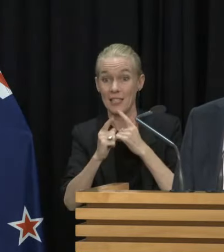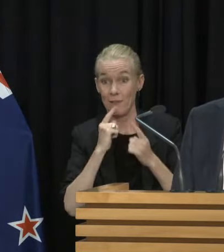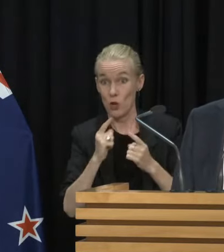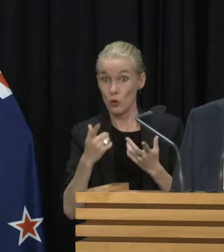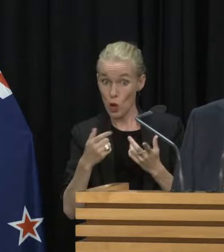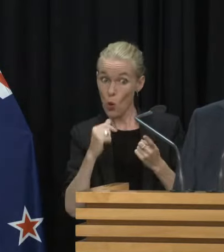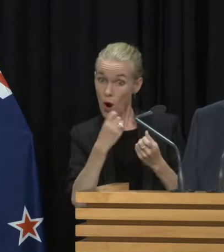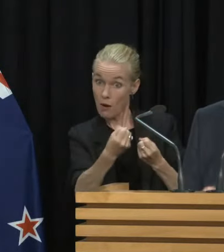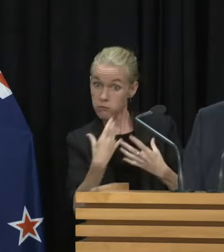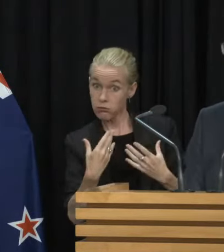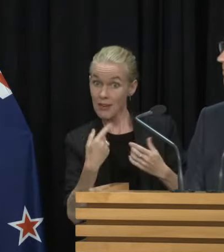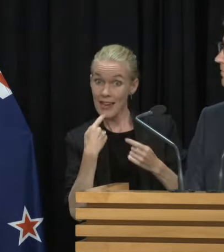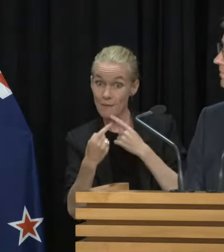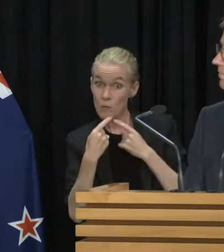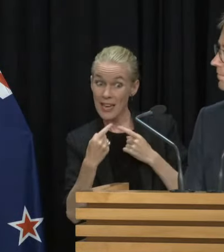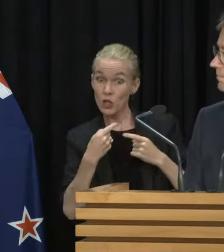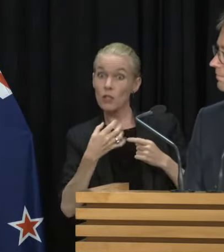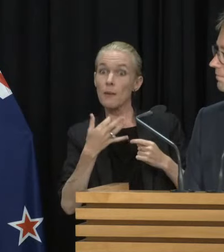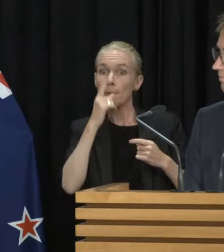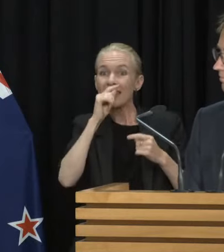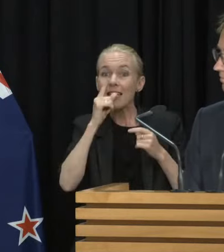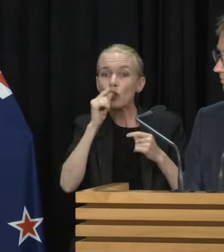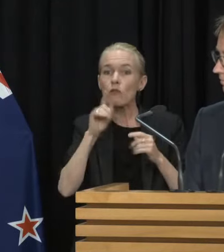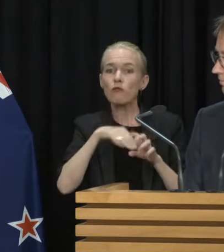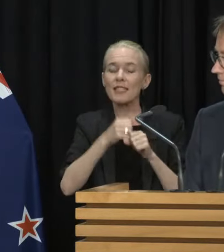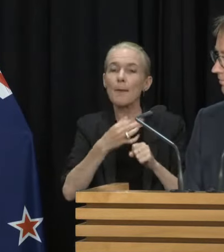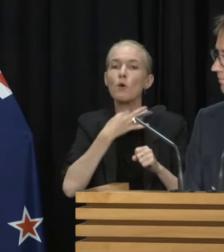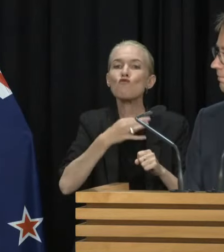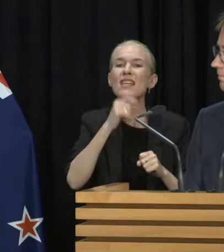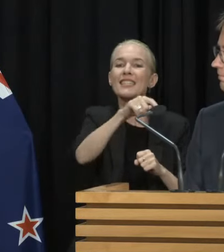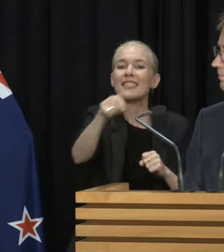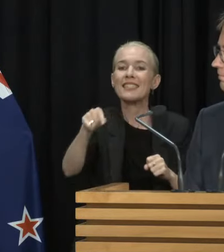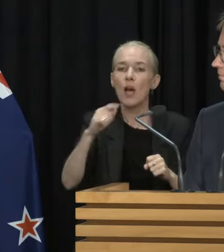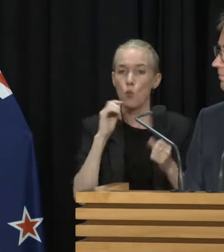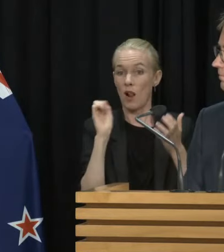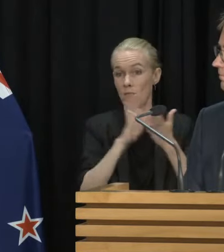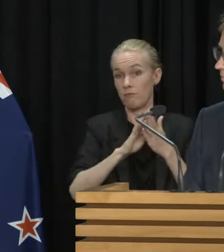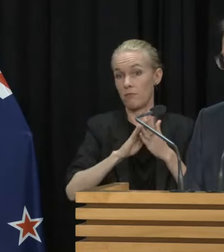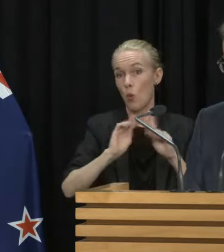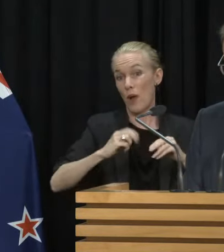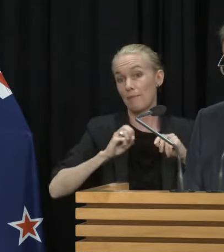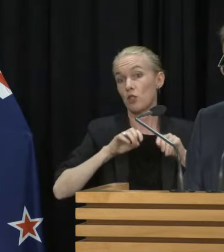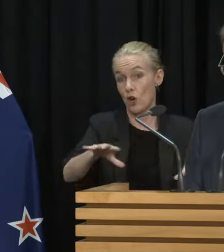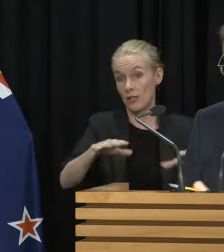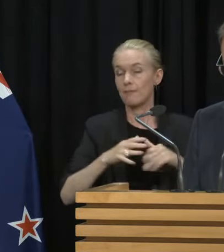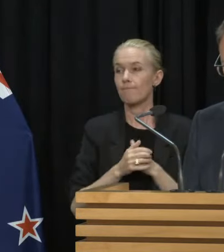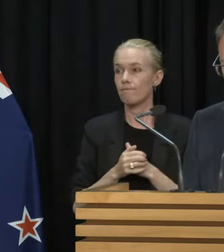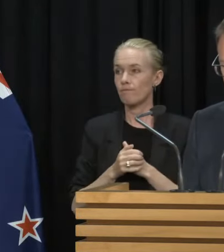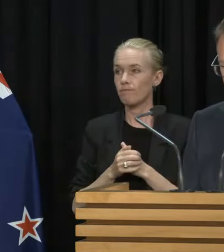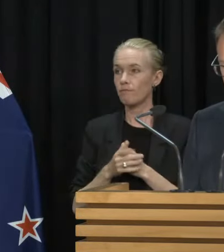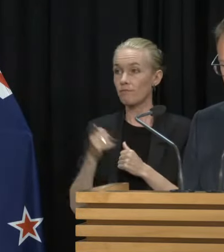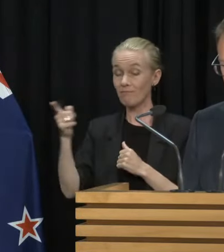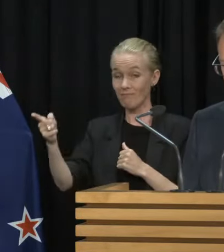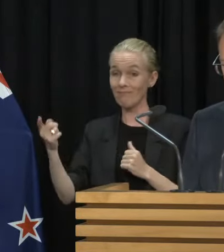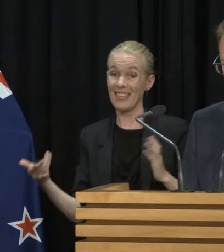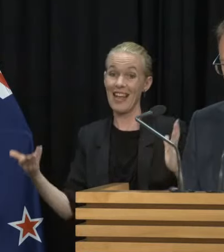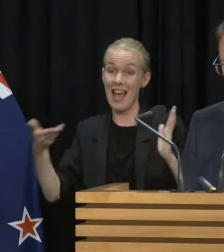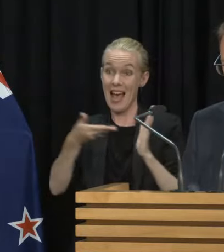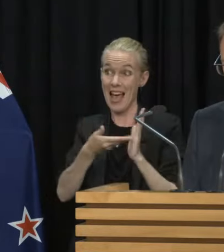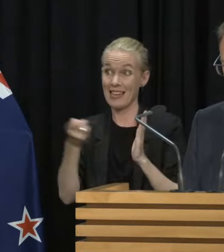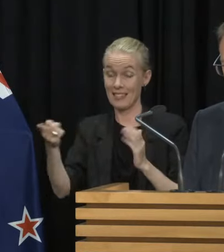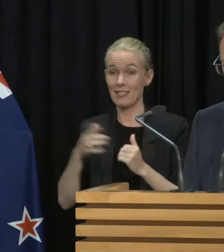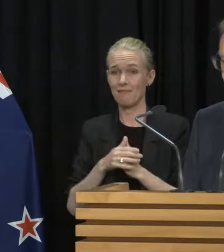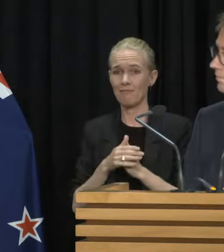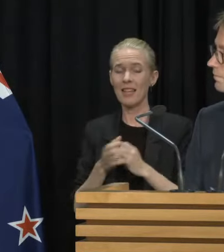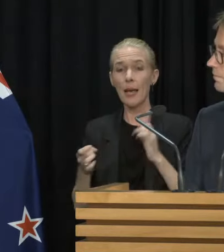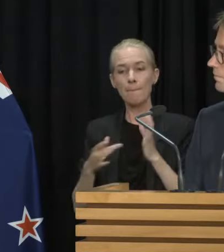quickly as possible this afternoon. If I could just reiterate it really clearly here, it's important that we allow this investigation to take its course, and that they will look